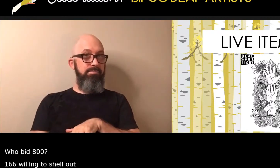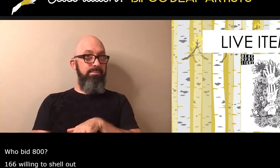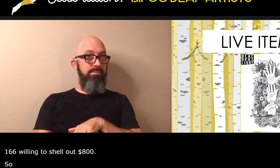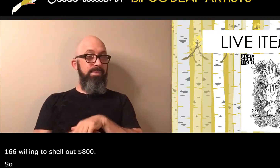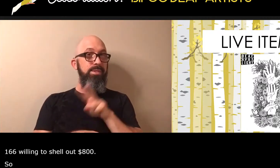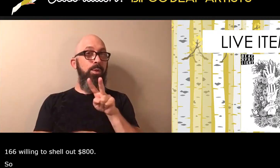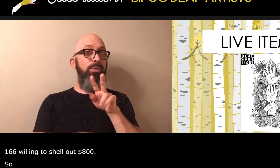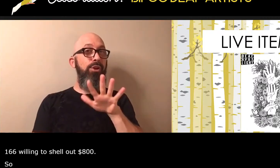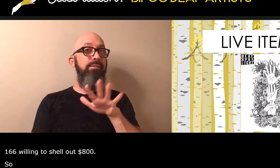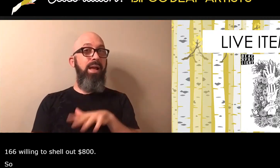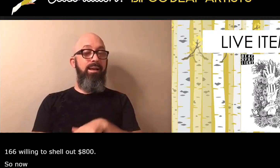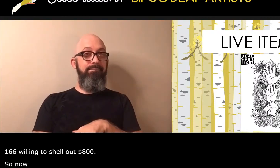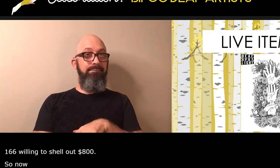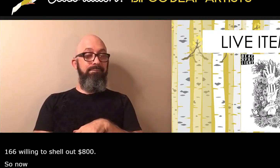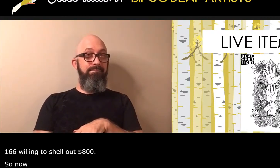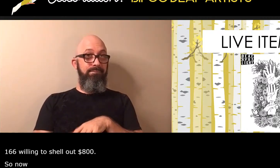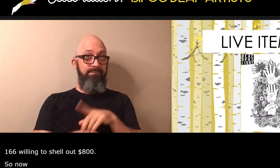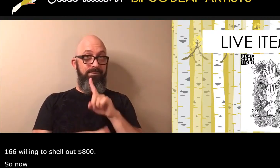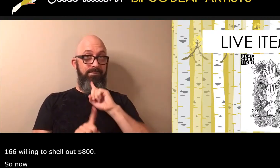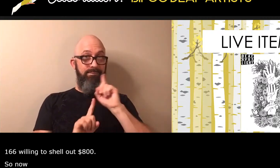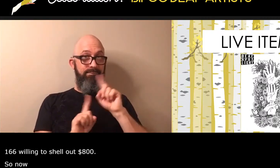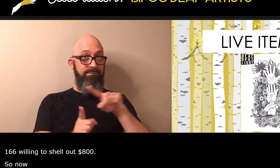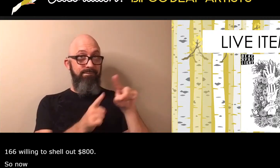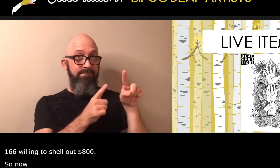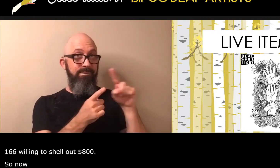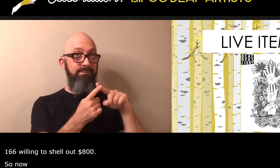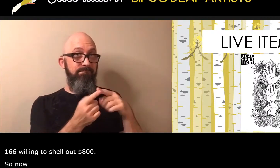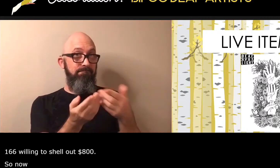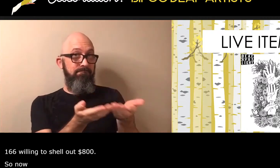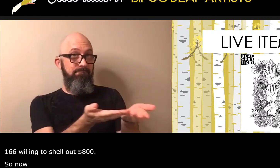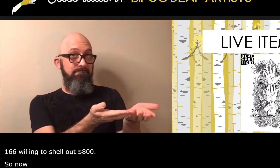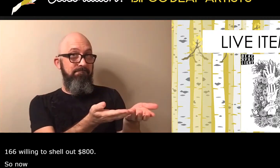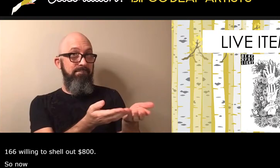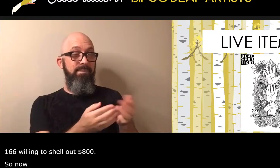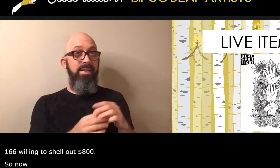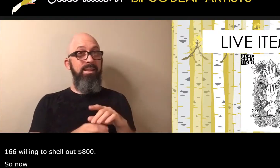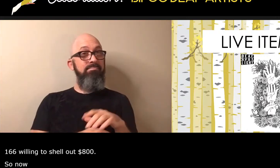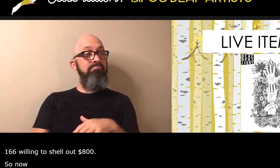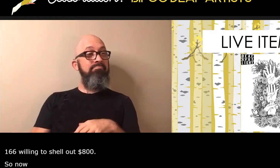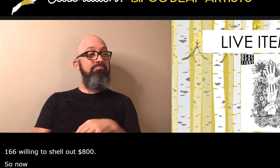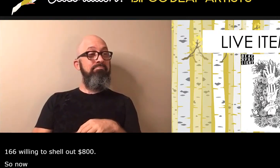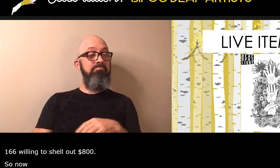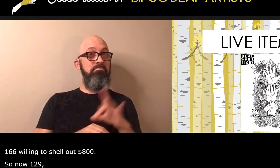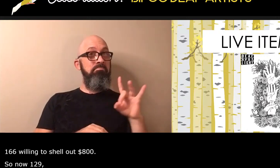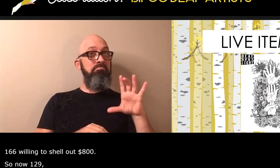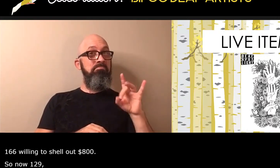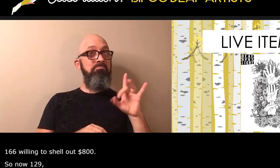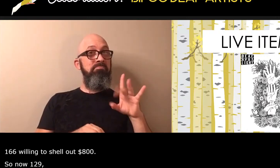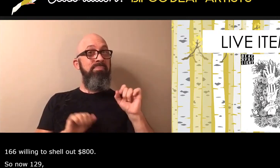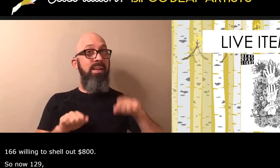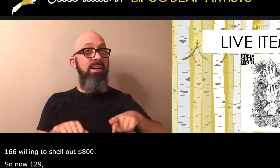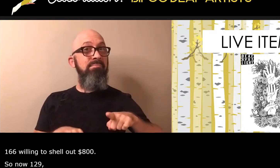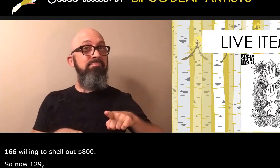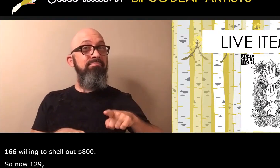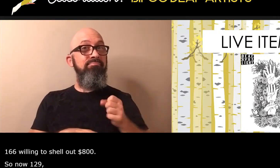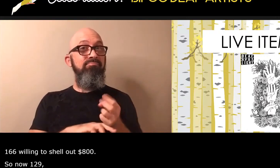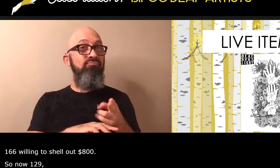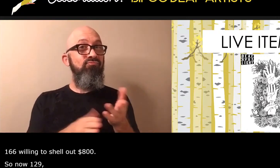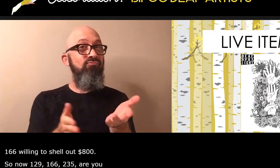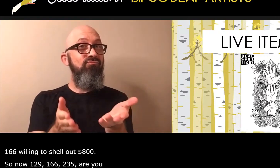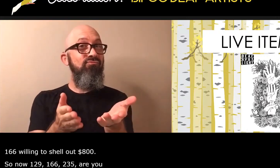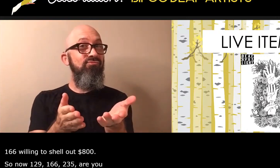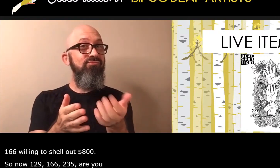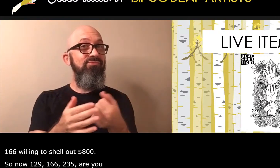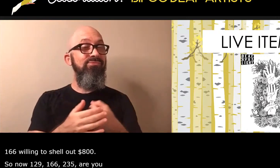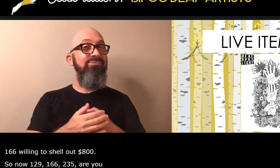129, 169, 235. Are you going to let that go unchallenged? Do you have a response for